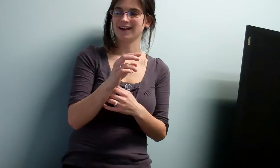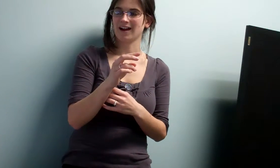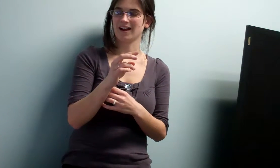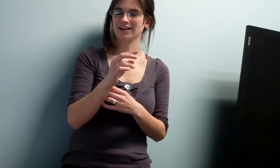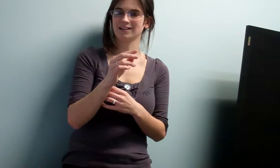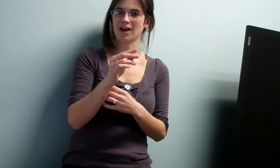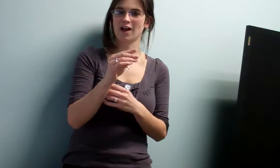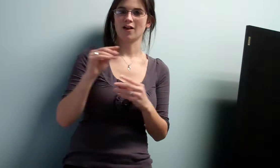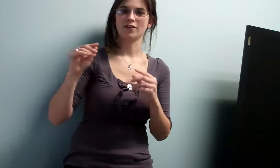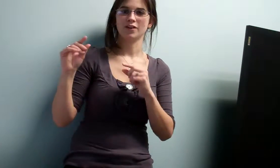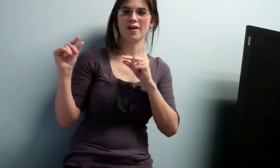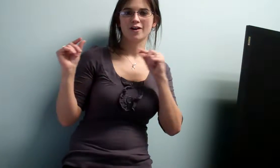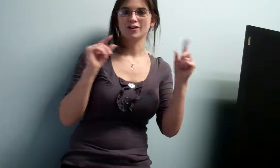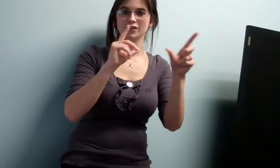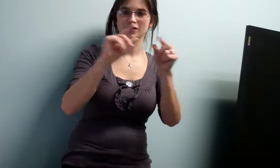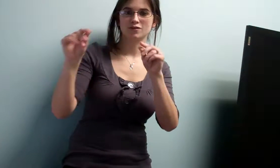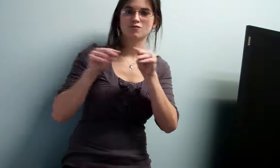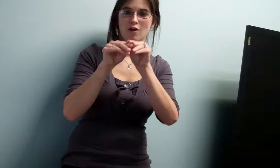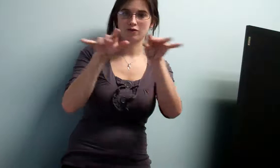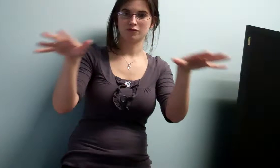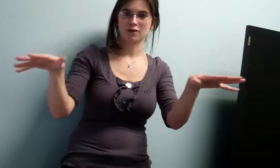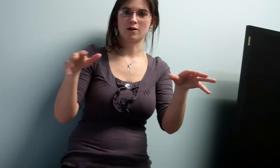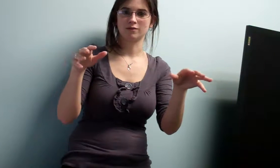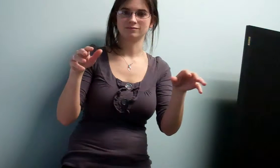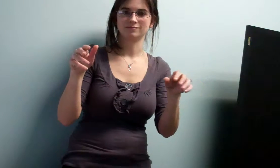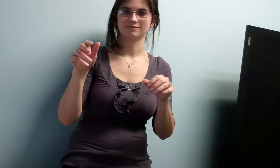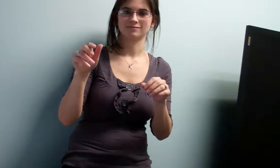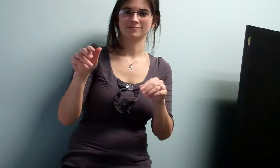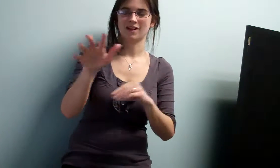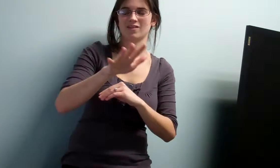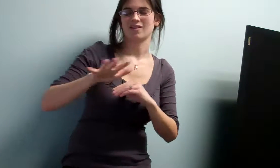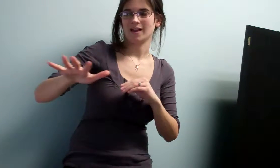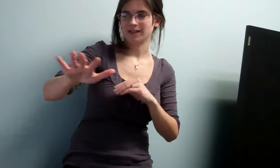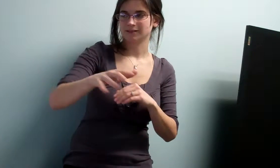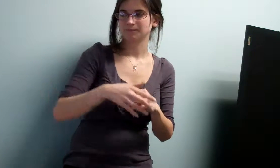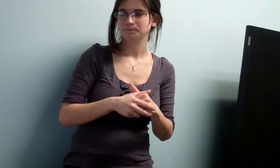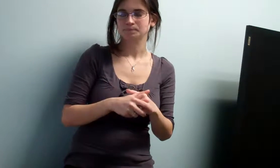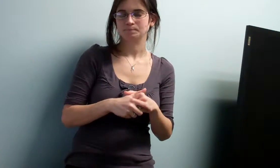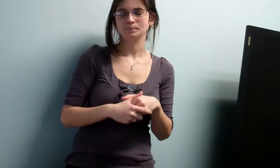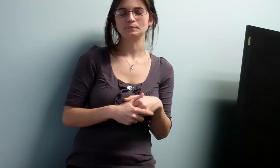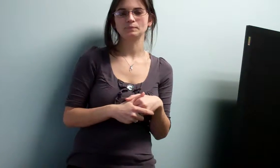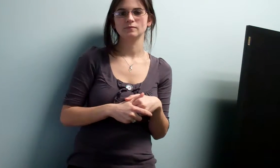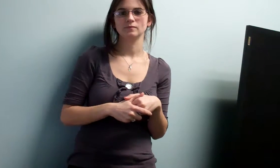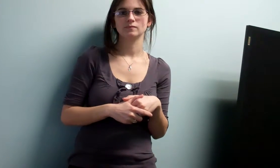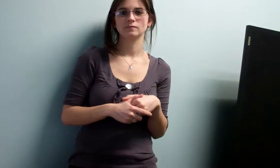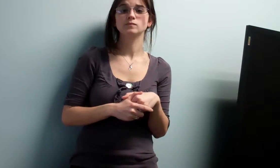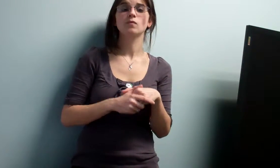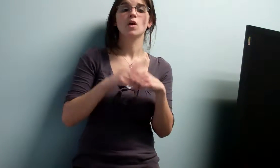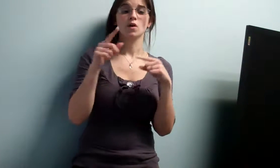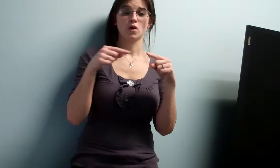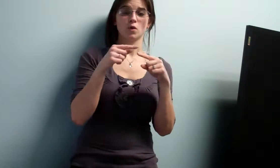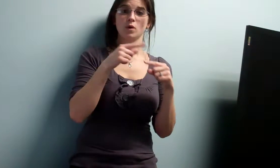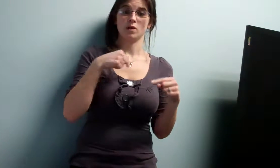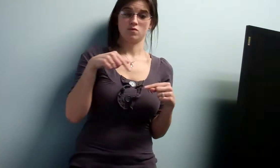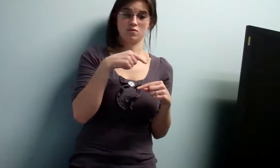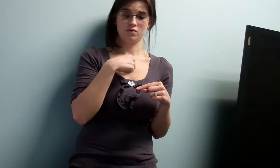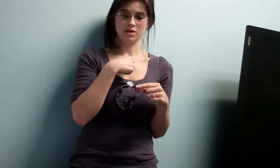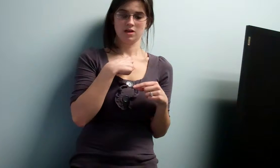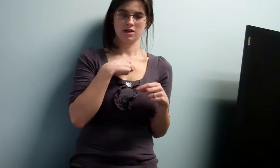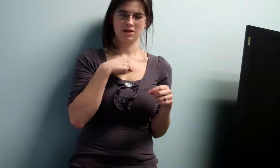very large view of his role. And I think that when we look at his life after the point